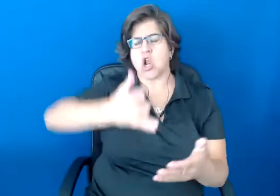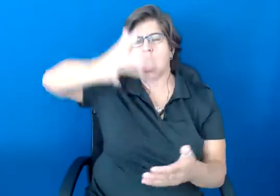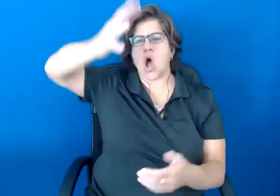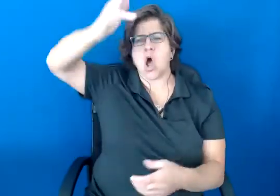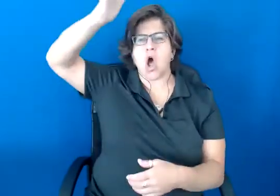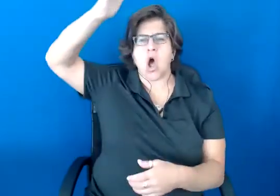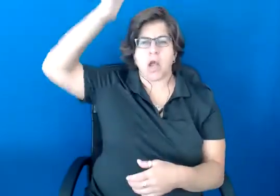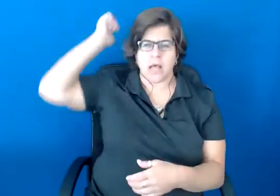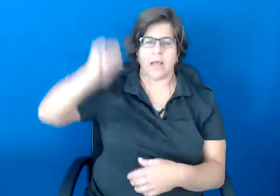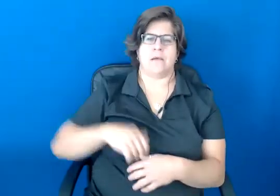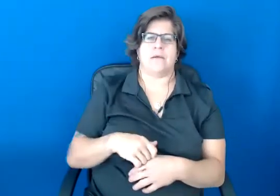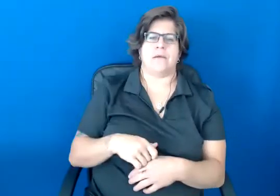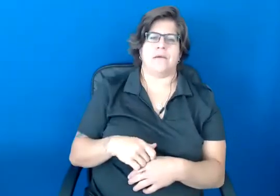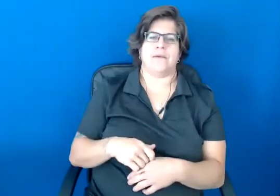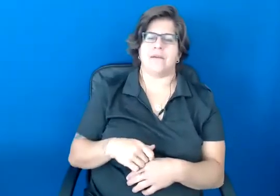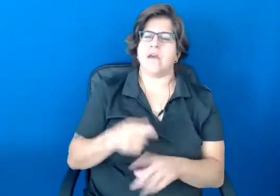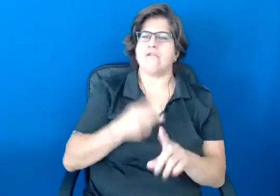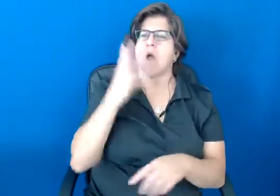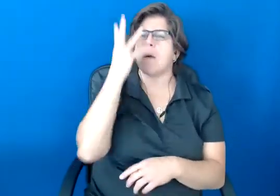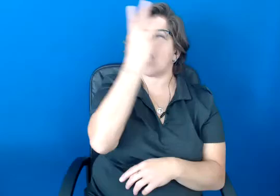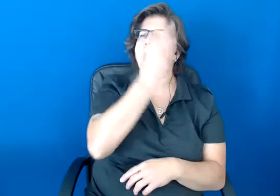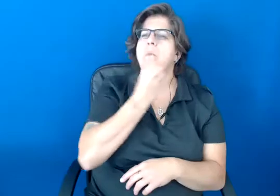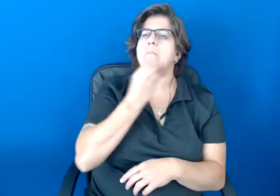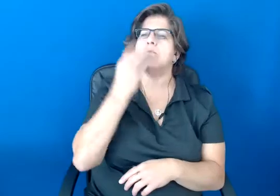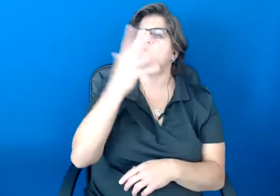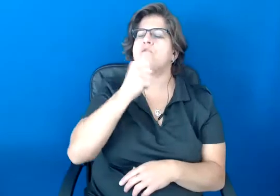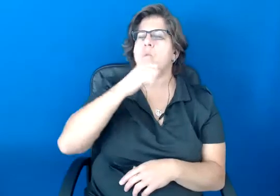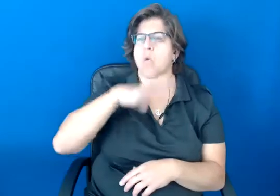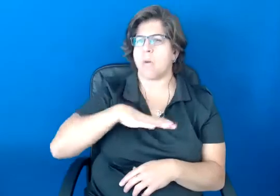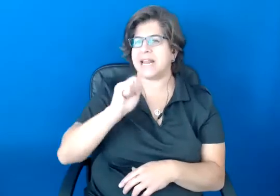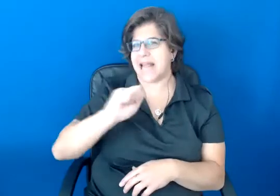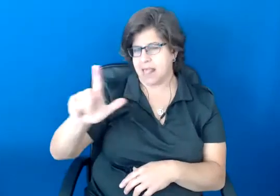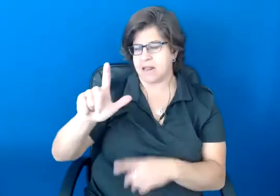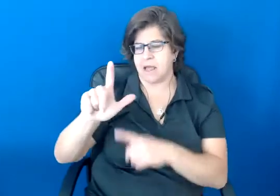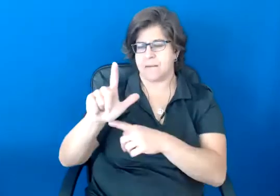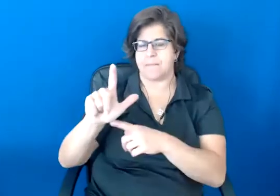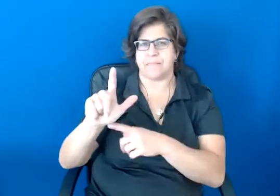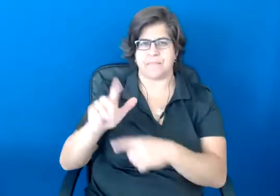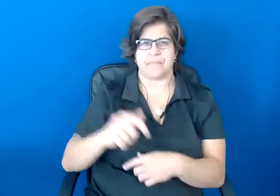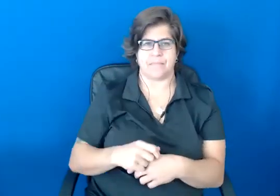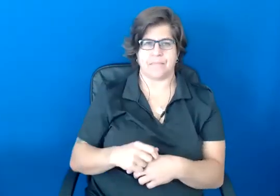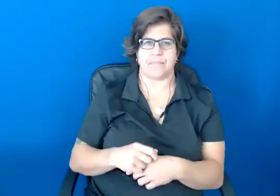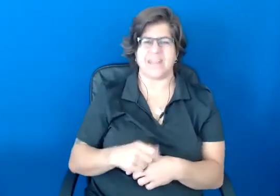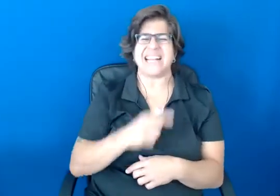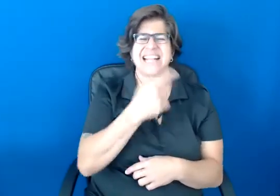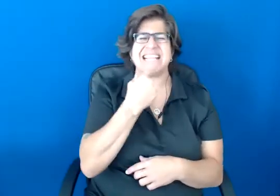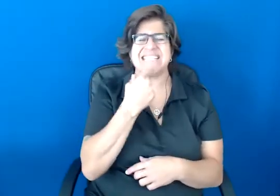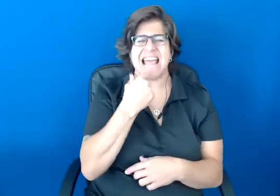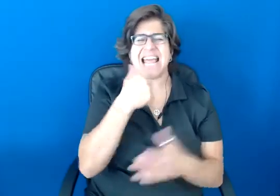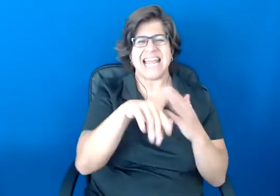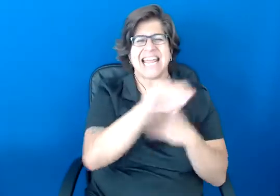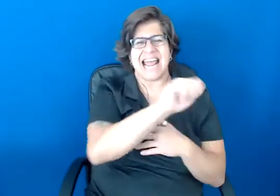time ago. And I learned this from a beautiful Al-Anon woman. And it's said in AA all the time as